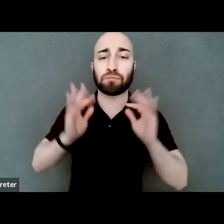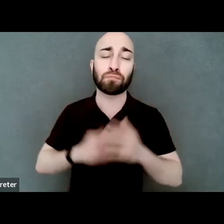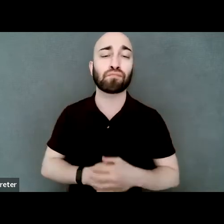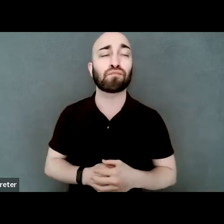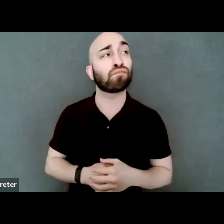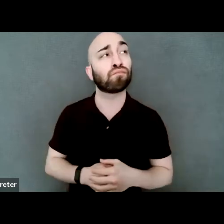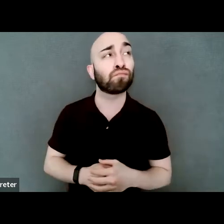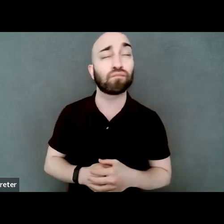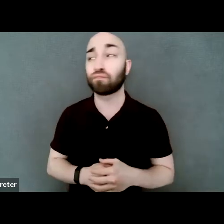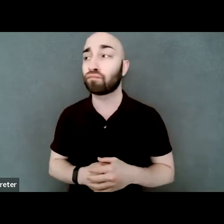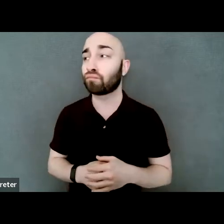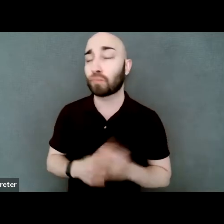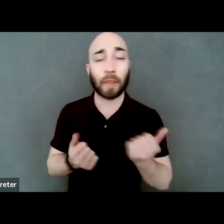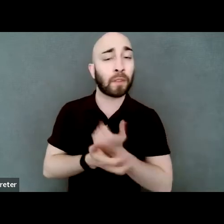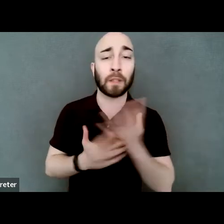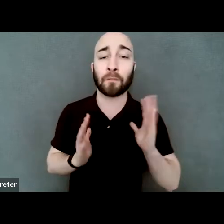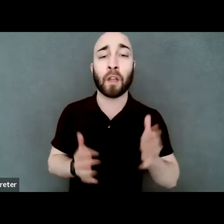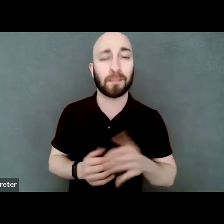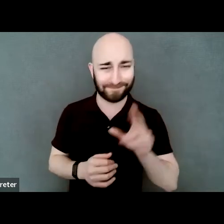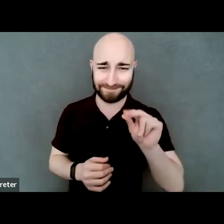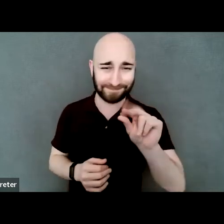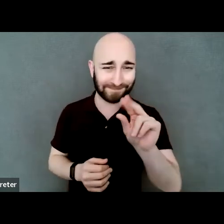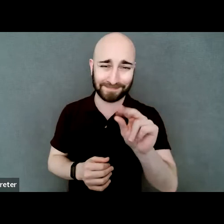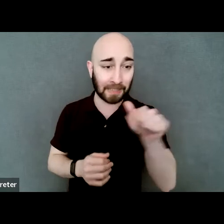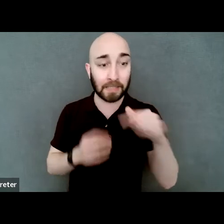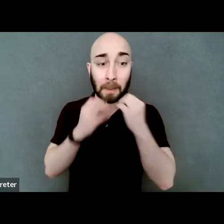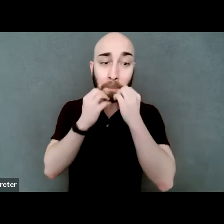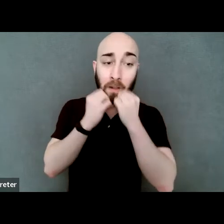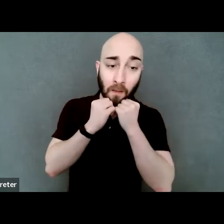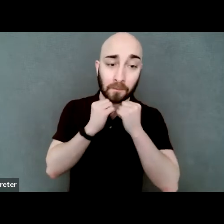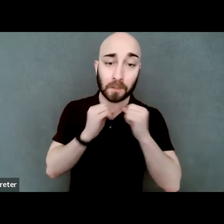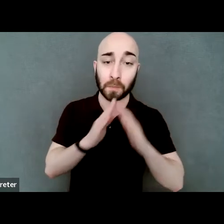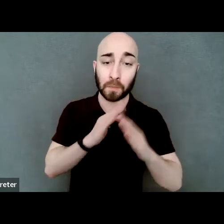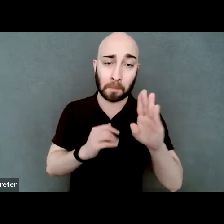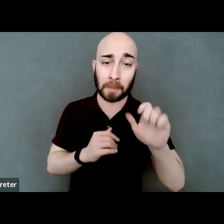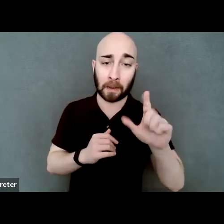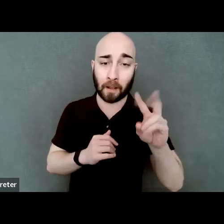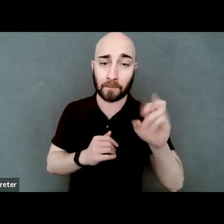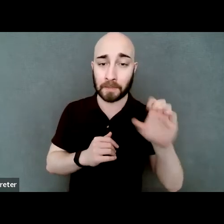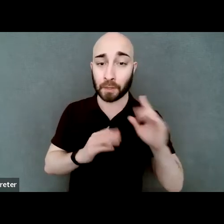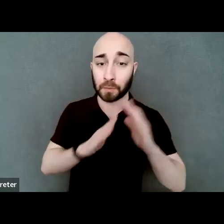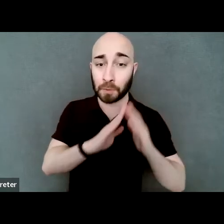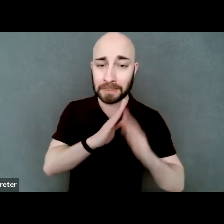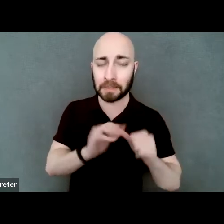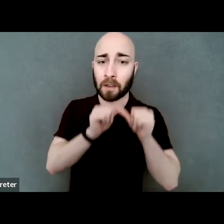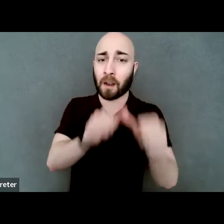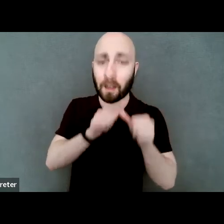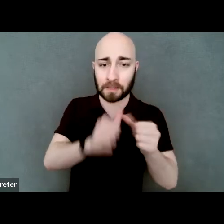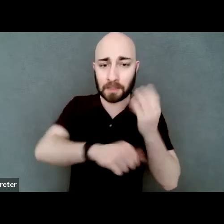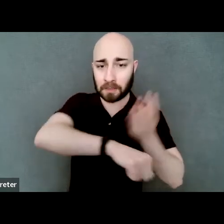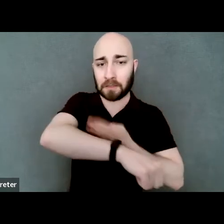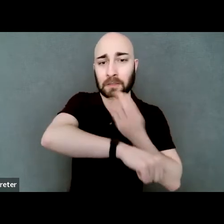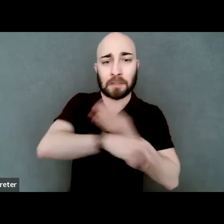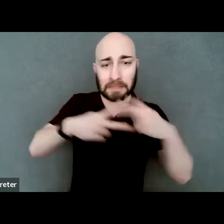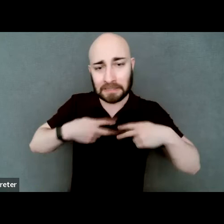So for us, this beloved community is this constant process of renewal, requires us to look at this framework